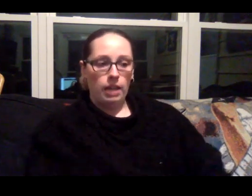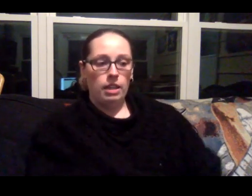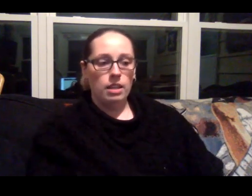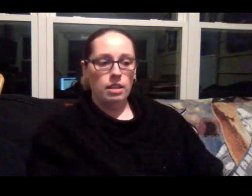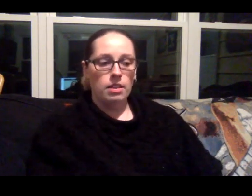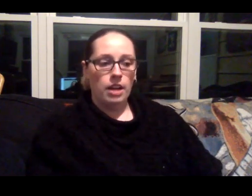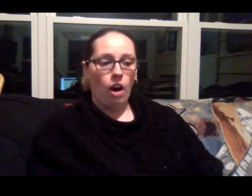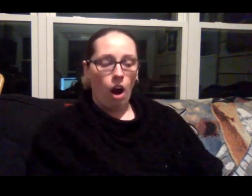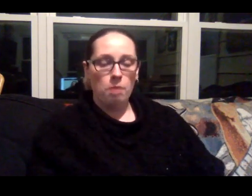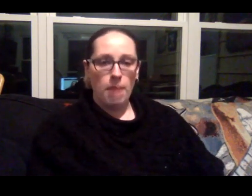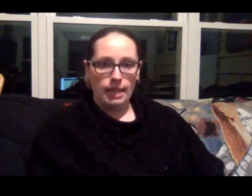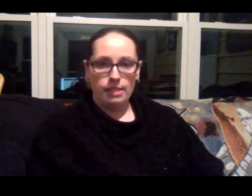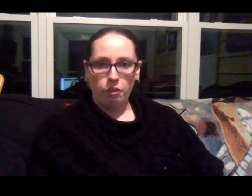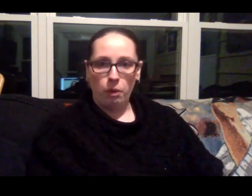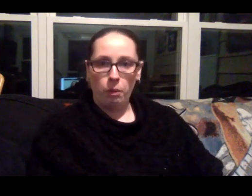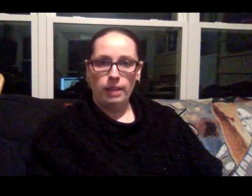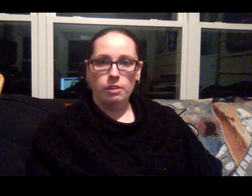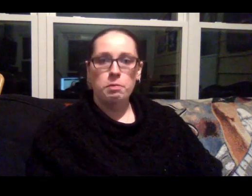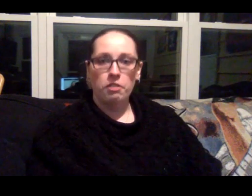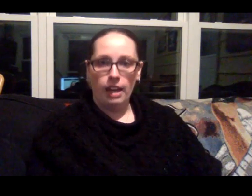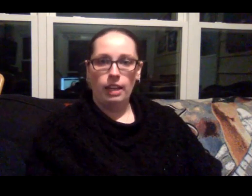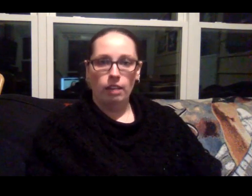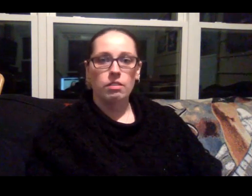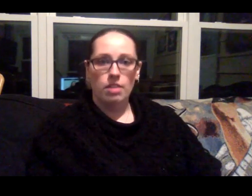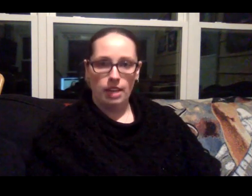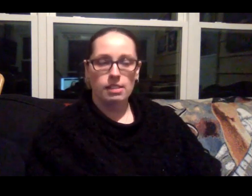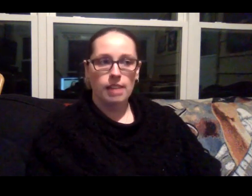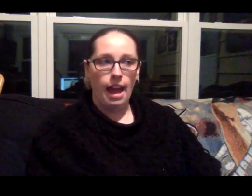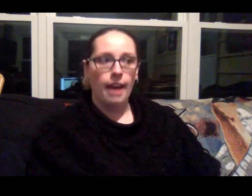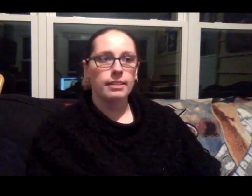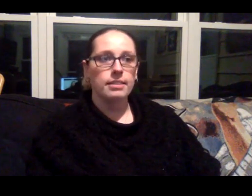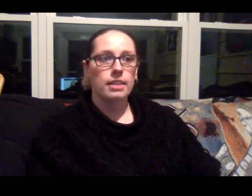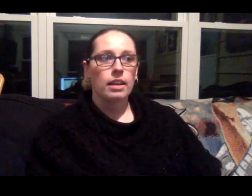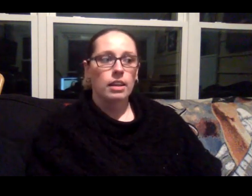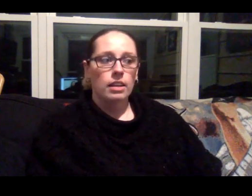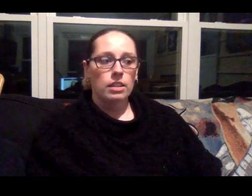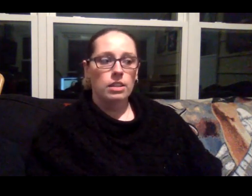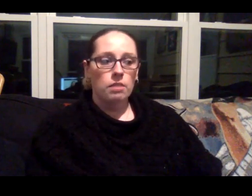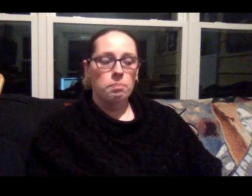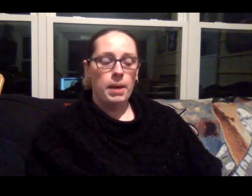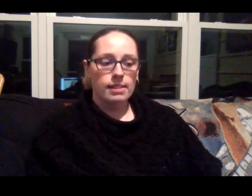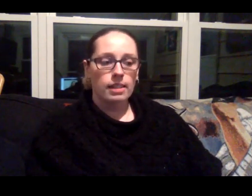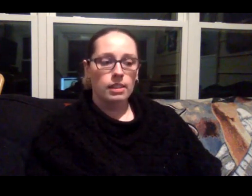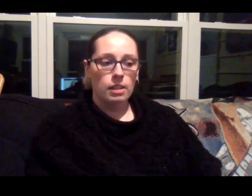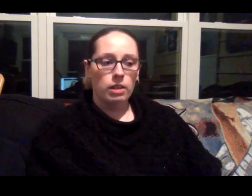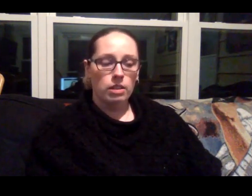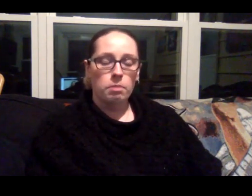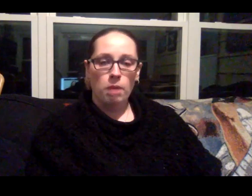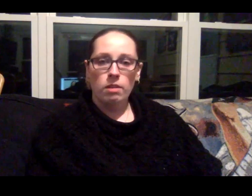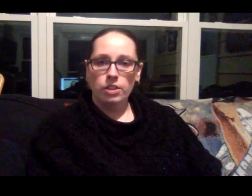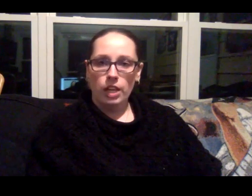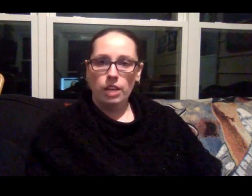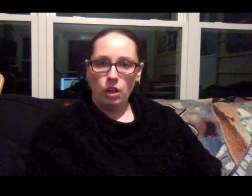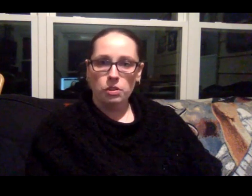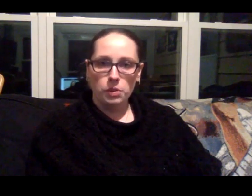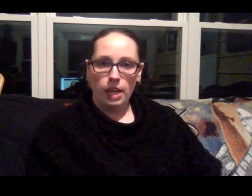but there are many different ways of providing this. And basically what the department